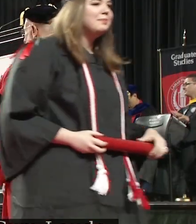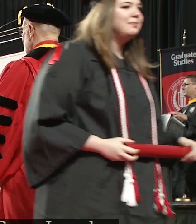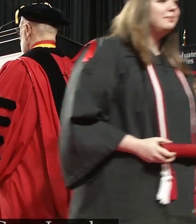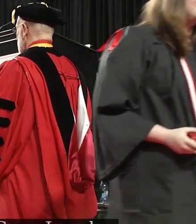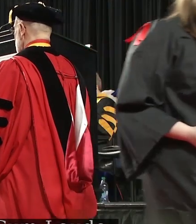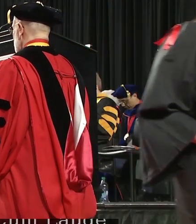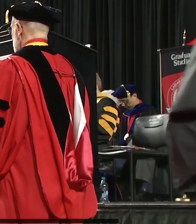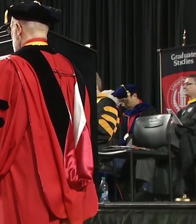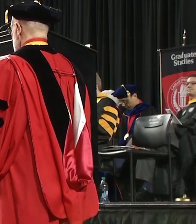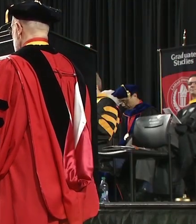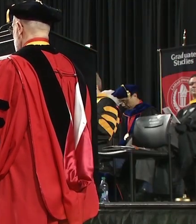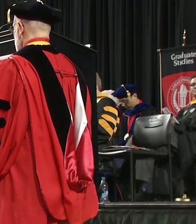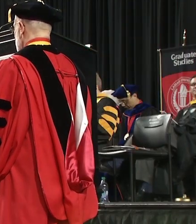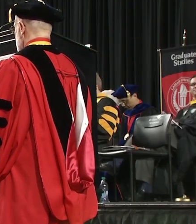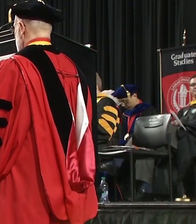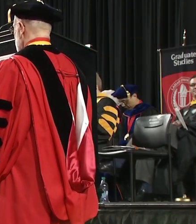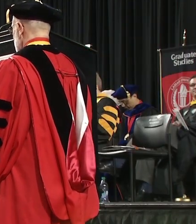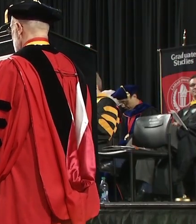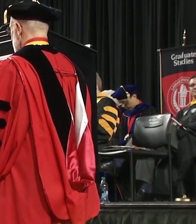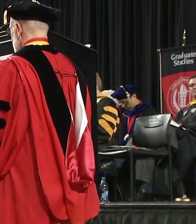Jordan Nicole LeBlanc.